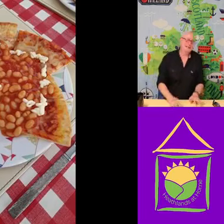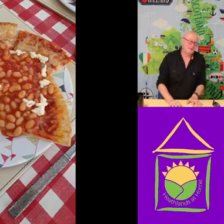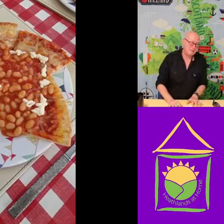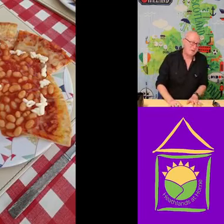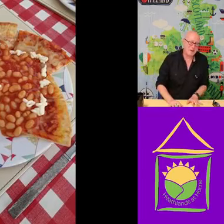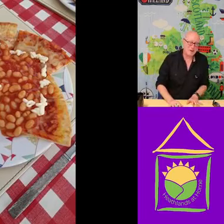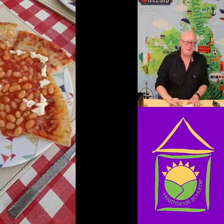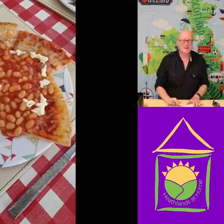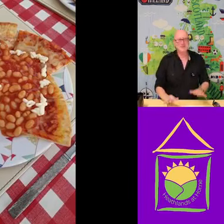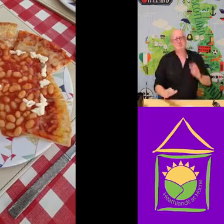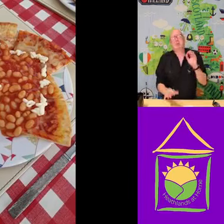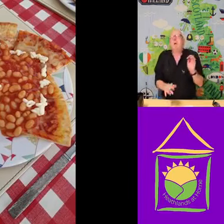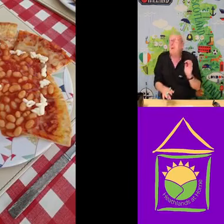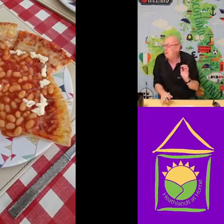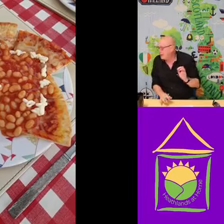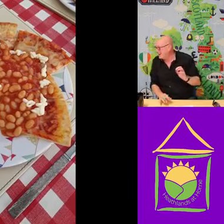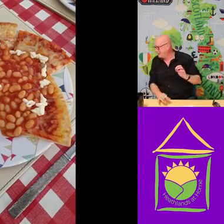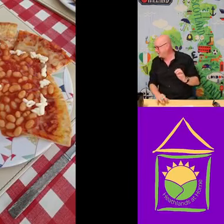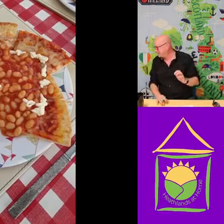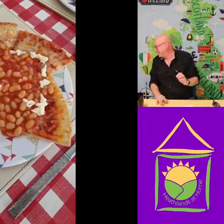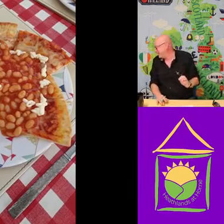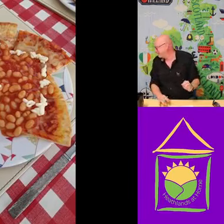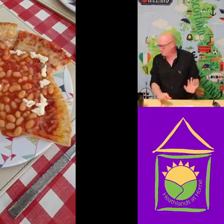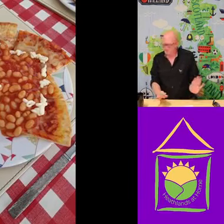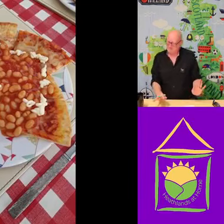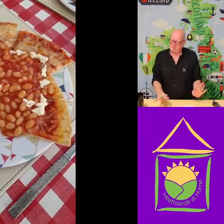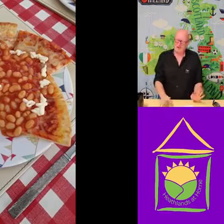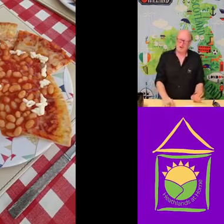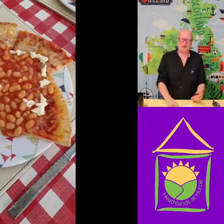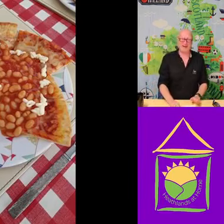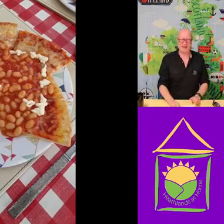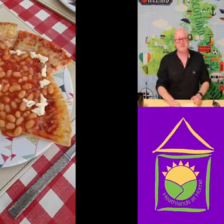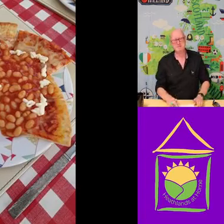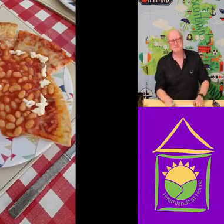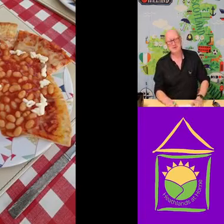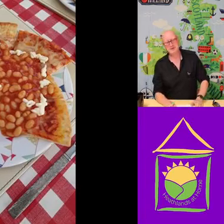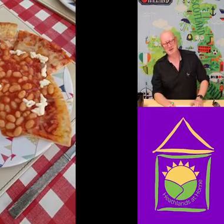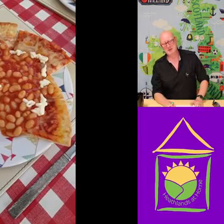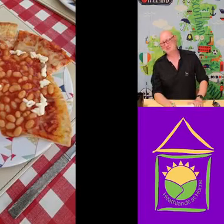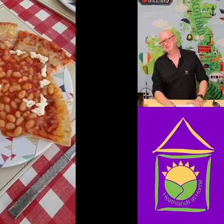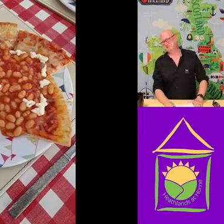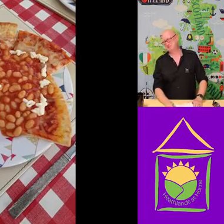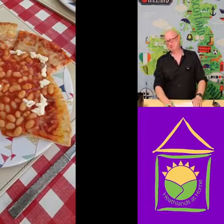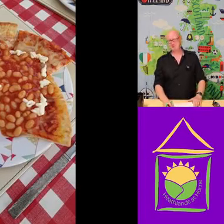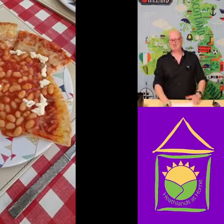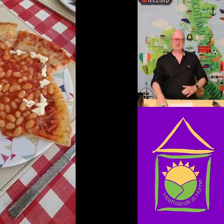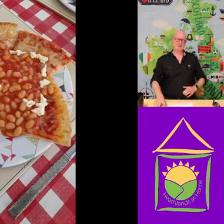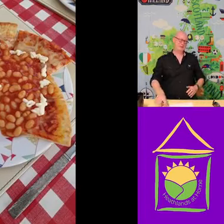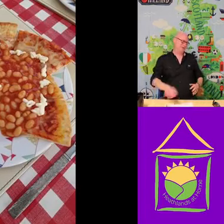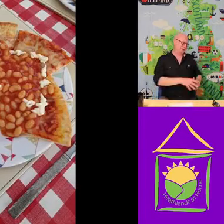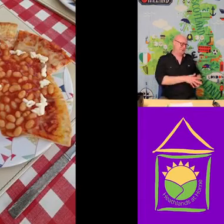Yeah. Pineapple and bean pizza. No, thank you. Pineapple belongs on pizza. Oh, God, no.